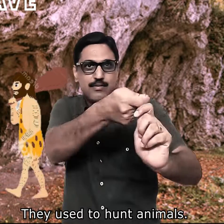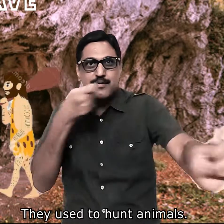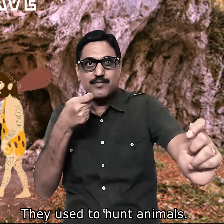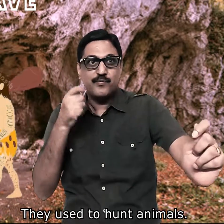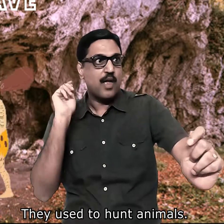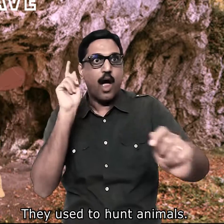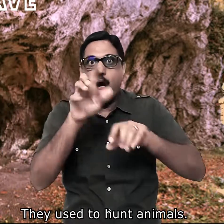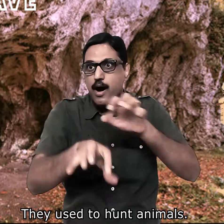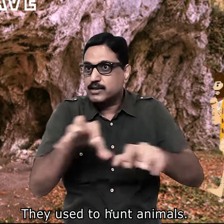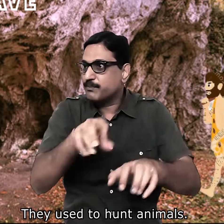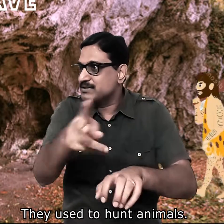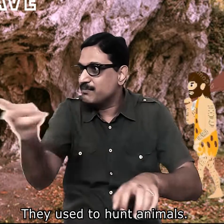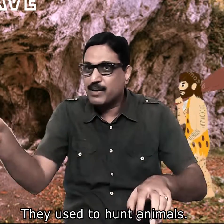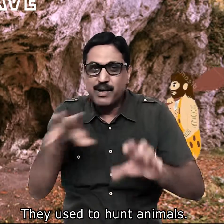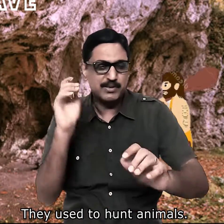They used to hunt animals.